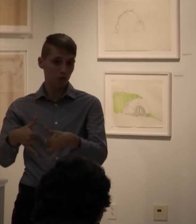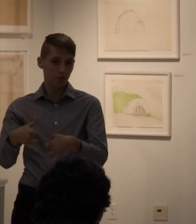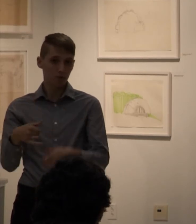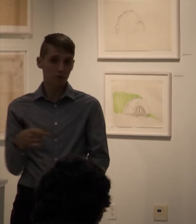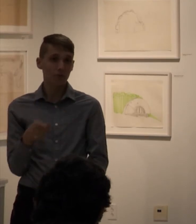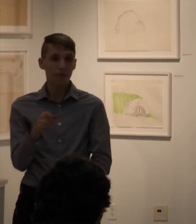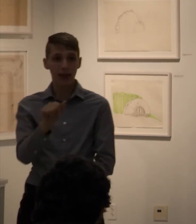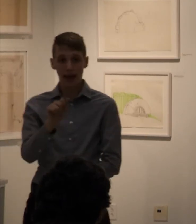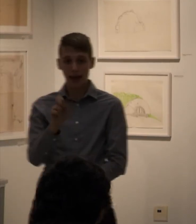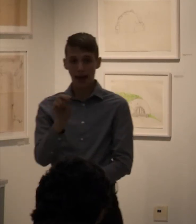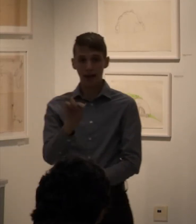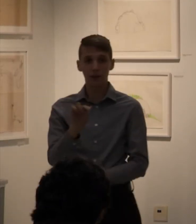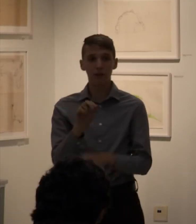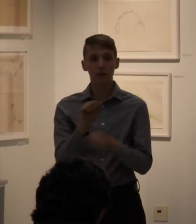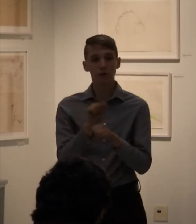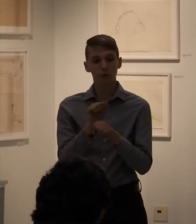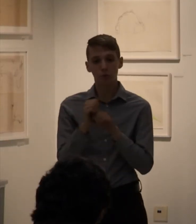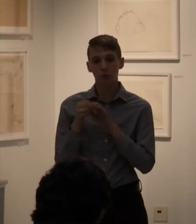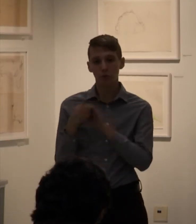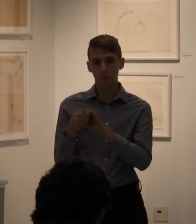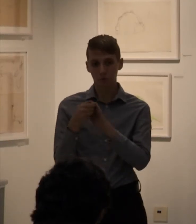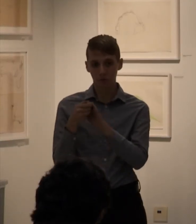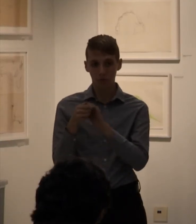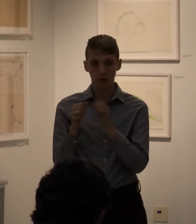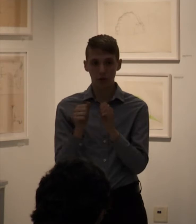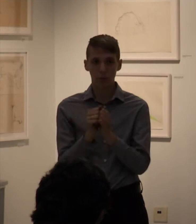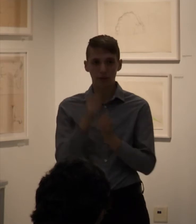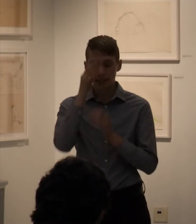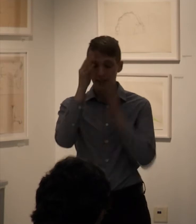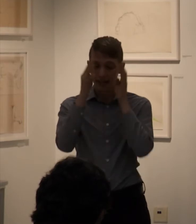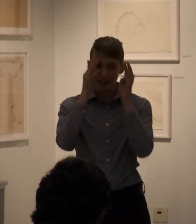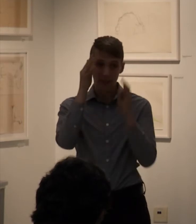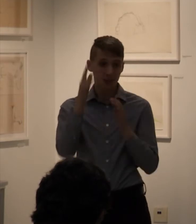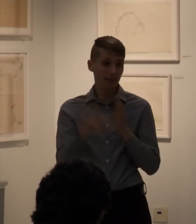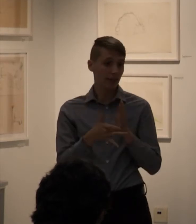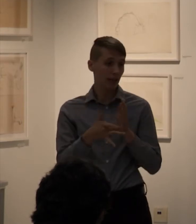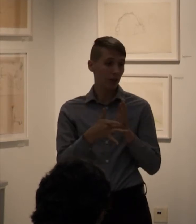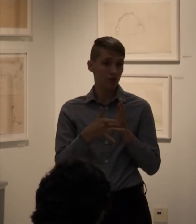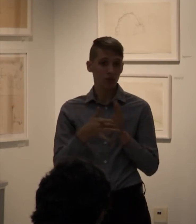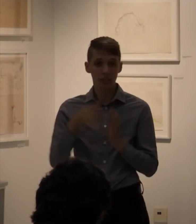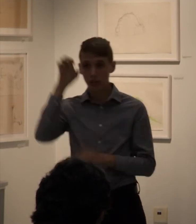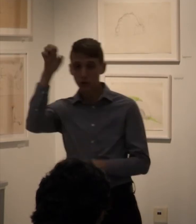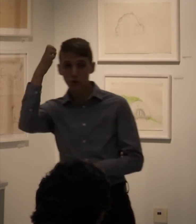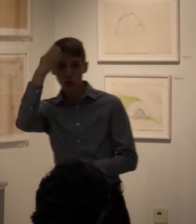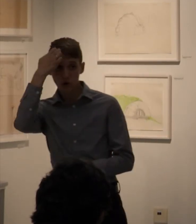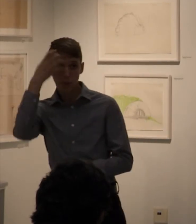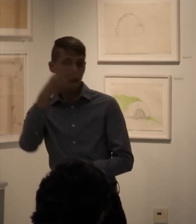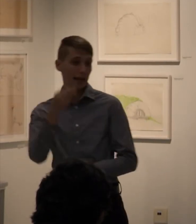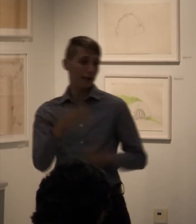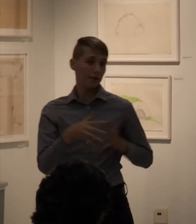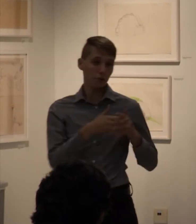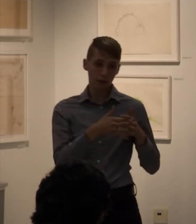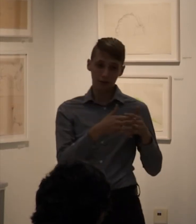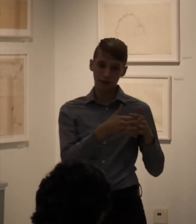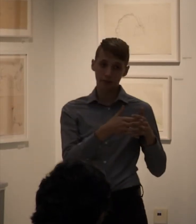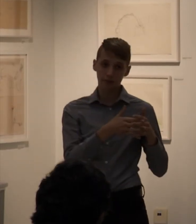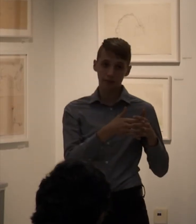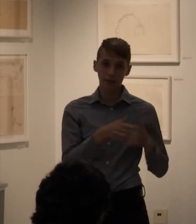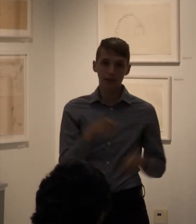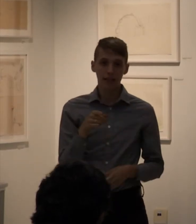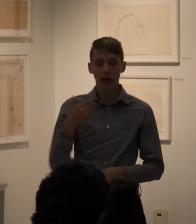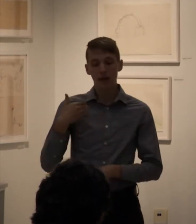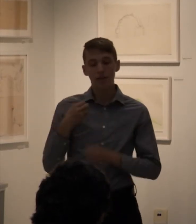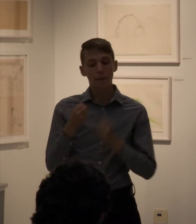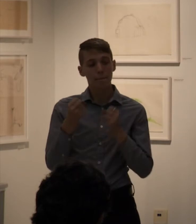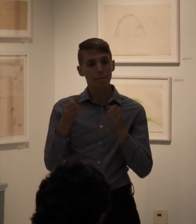closely with manufacturers of innovative technologies, both in Europe and the U.S. Alan holds a number of patents, including one